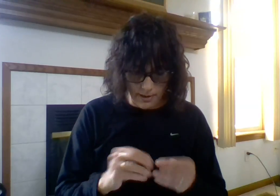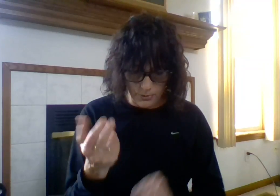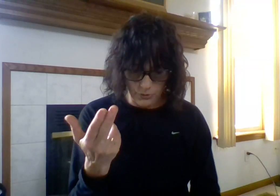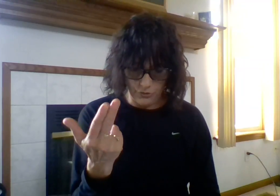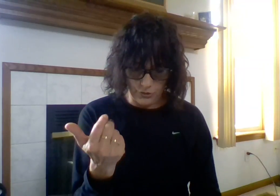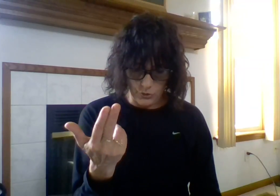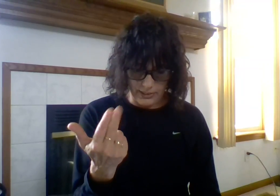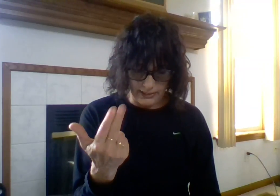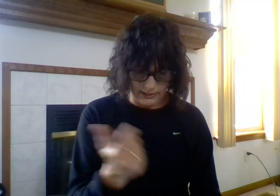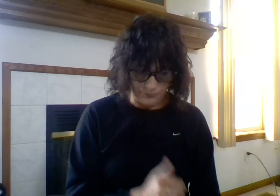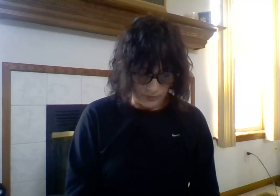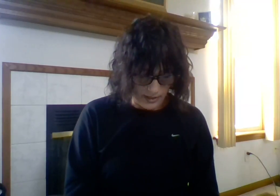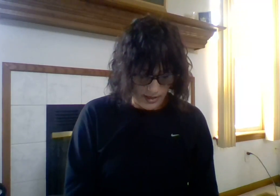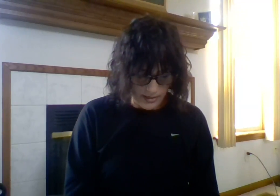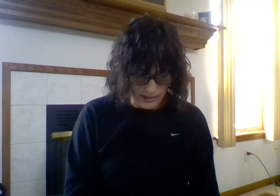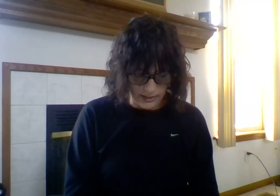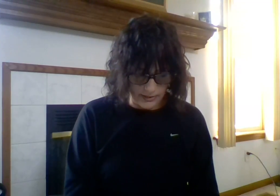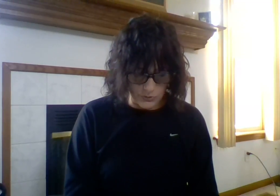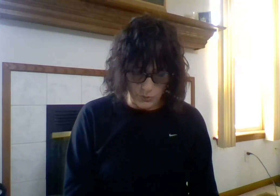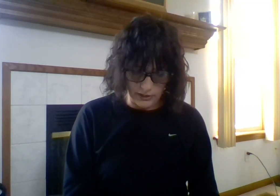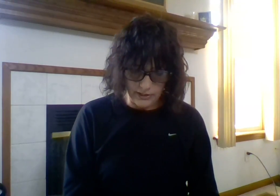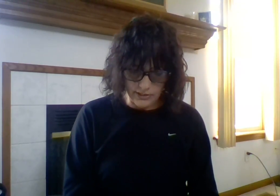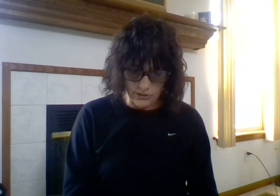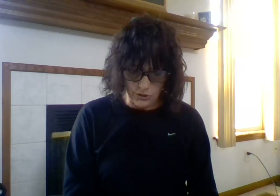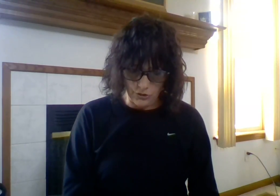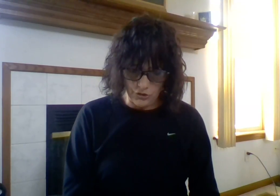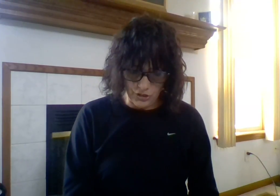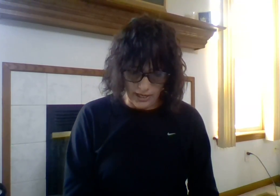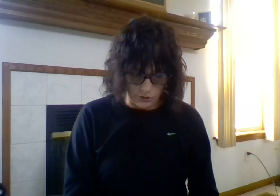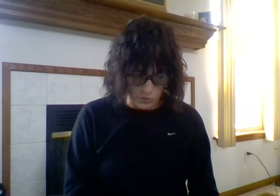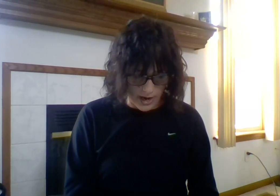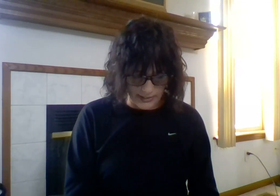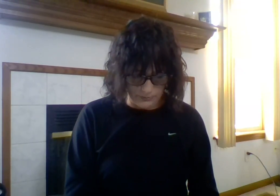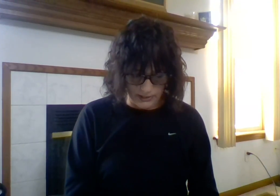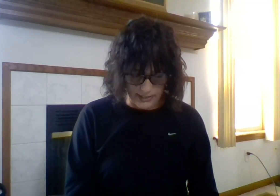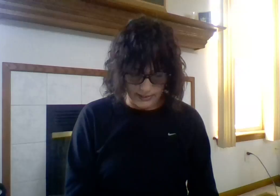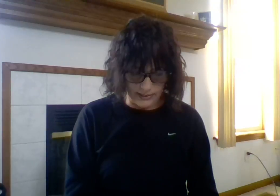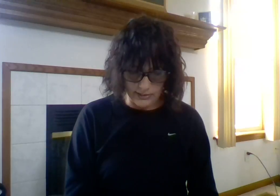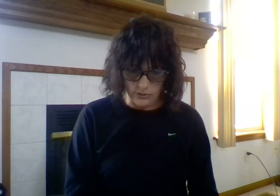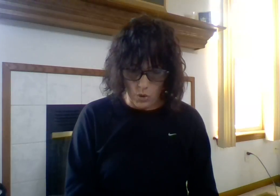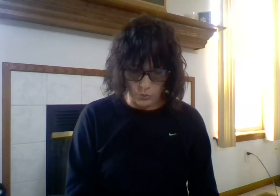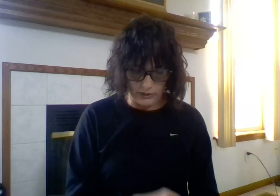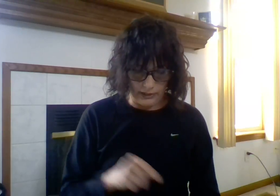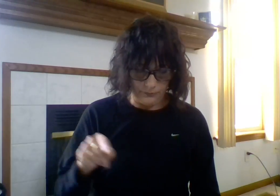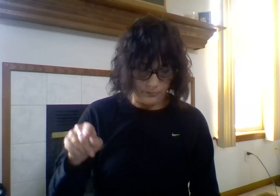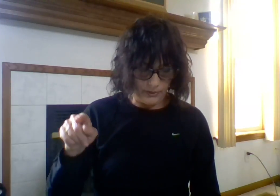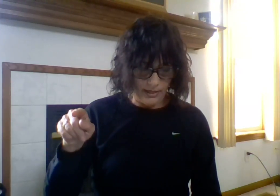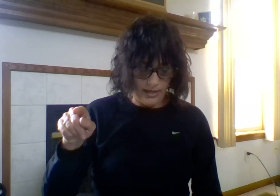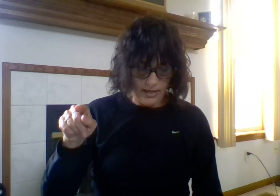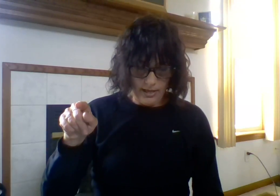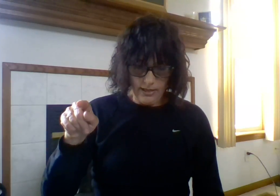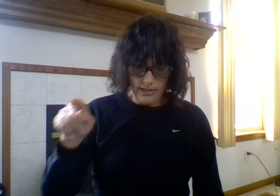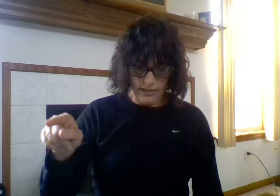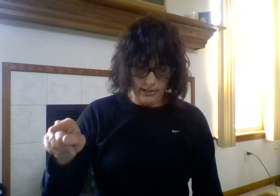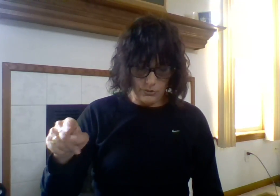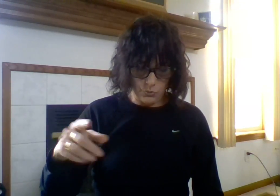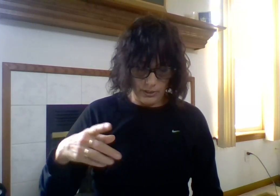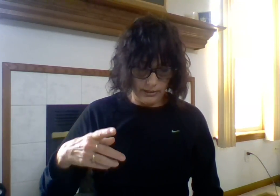Number 13. He is really discouraged and cries because he is lonely. He is